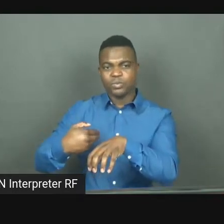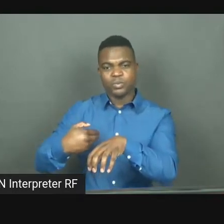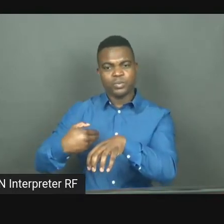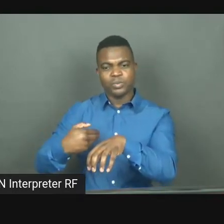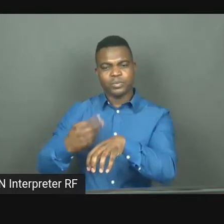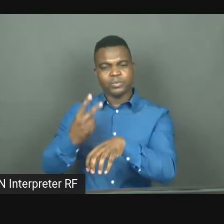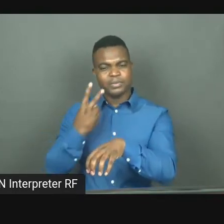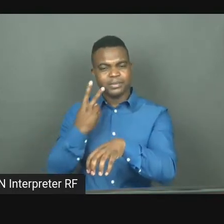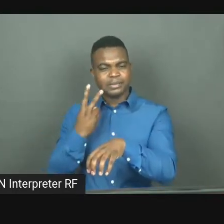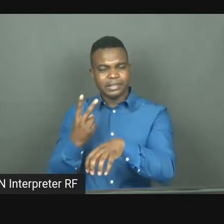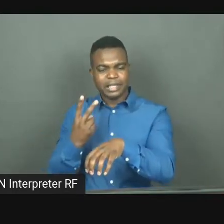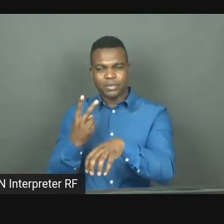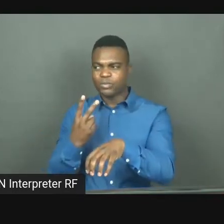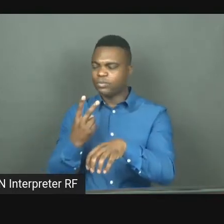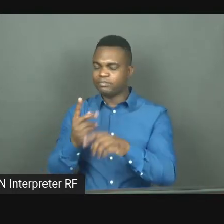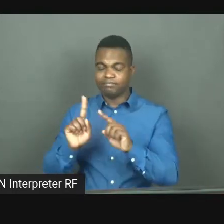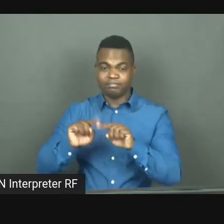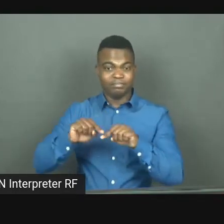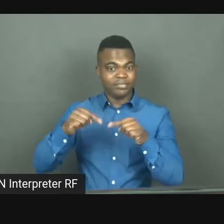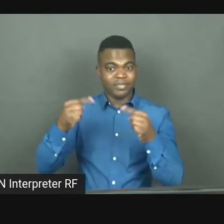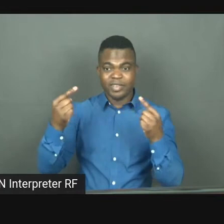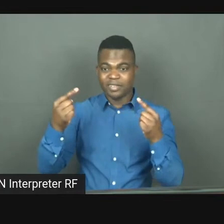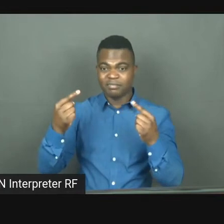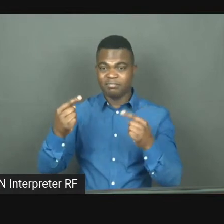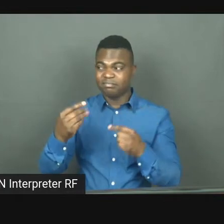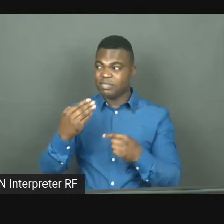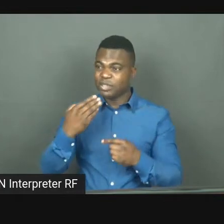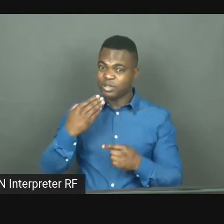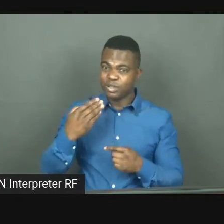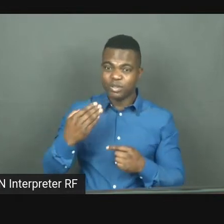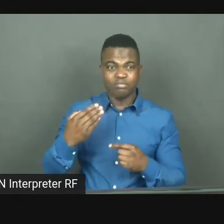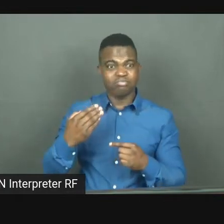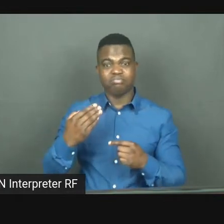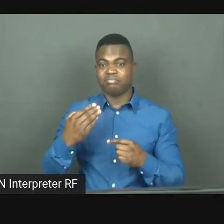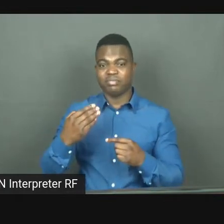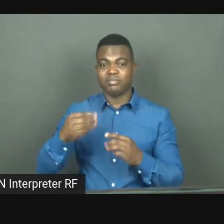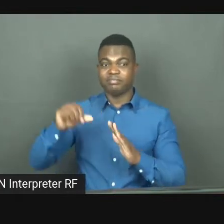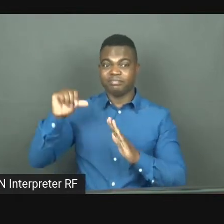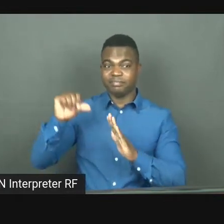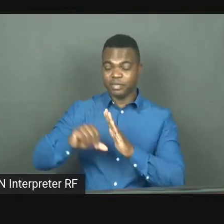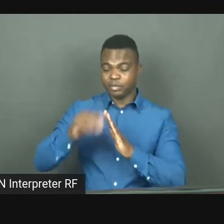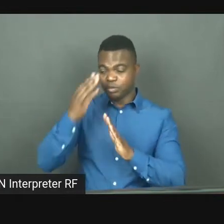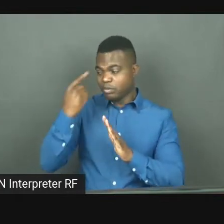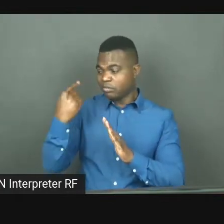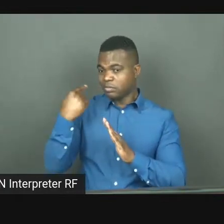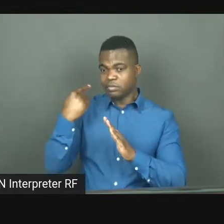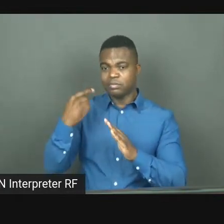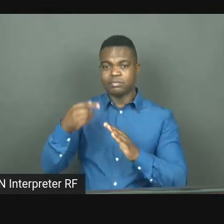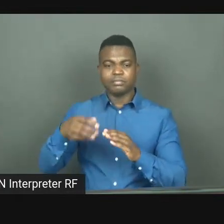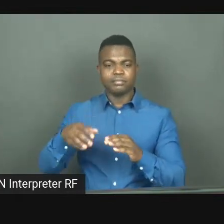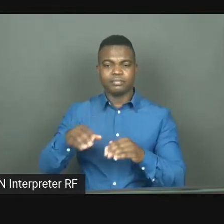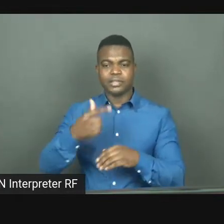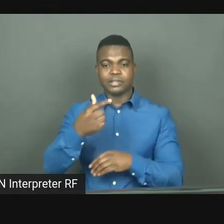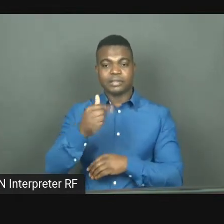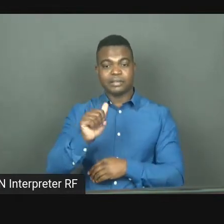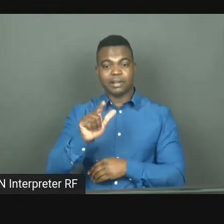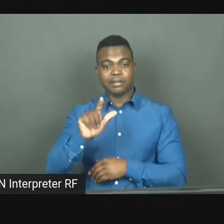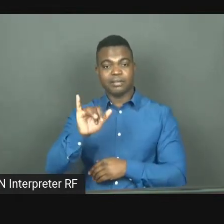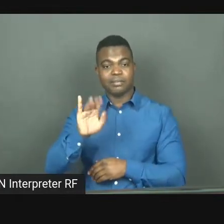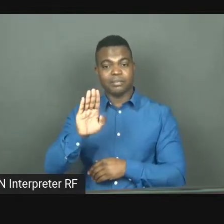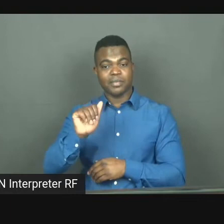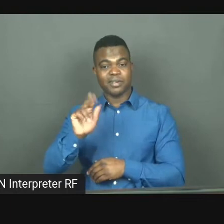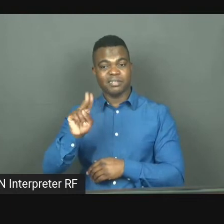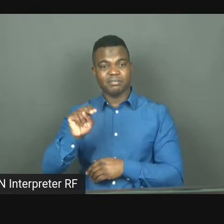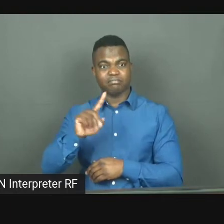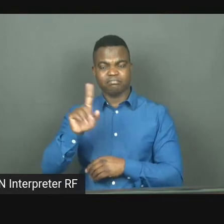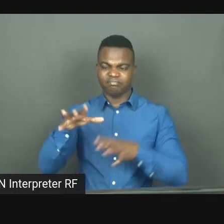and in the open with the people that are now fearing for their lives this coming winter. Speaking